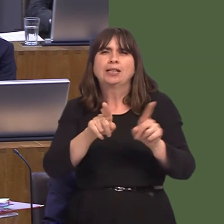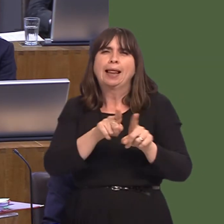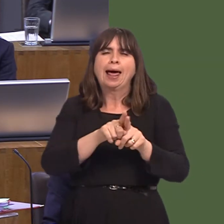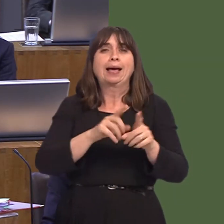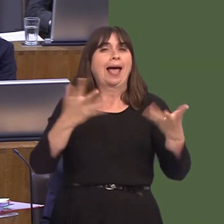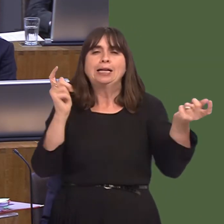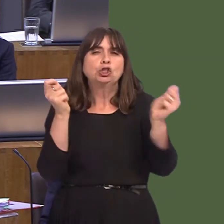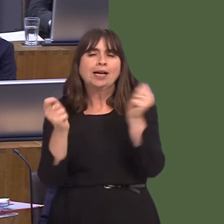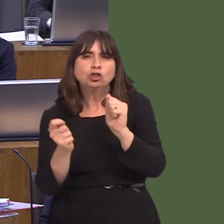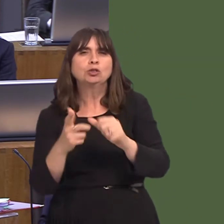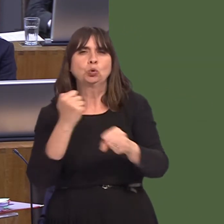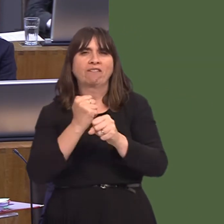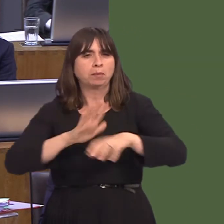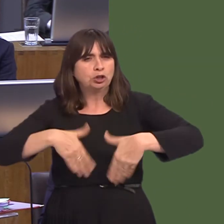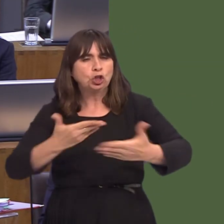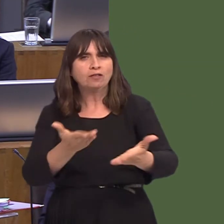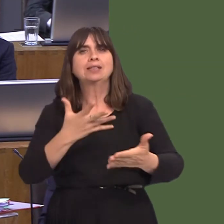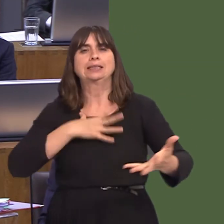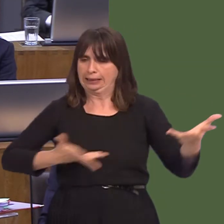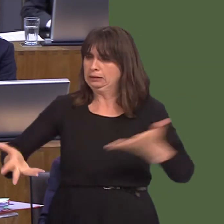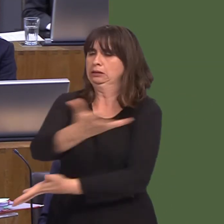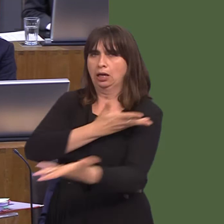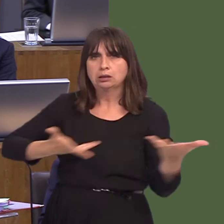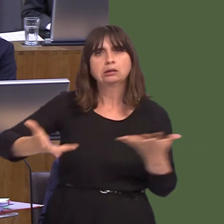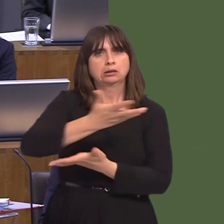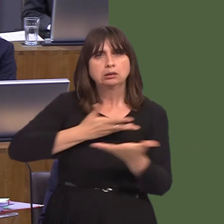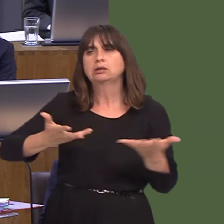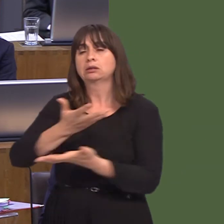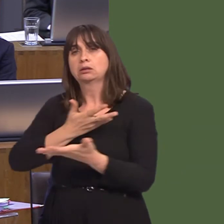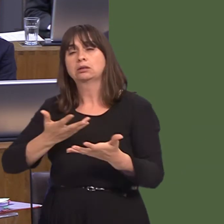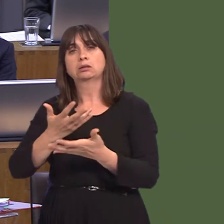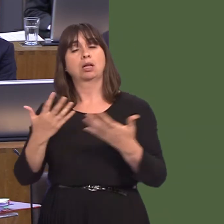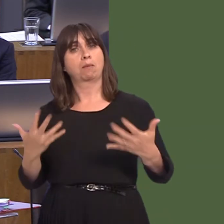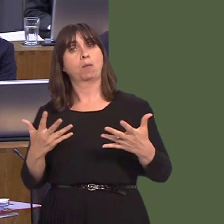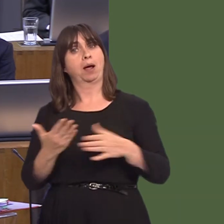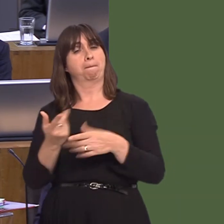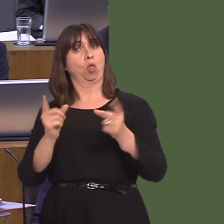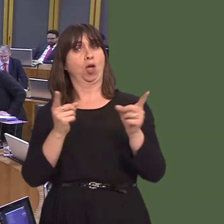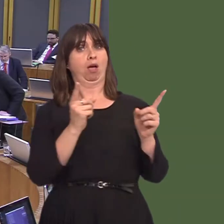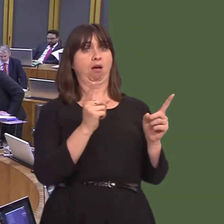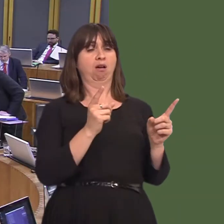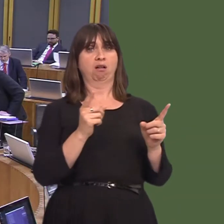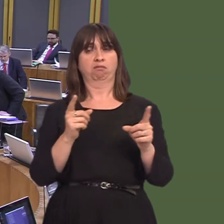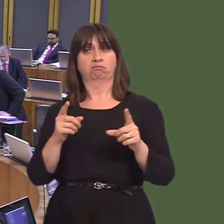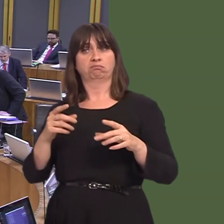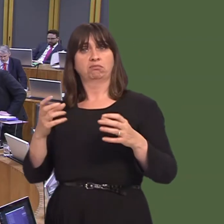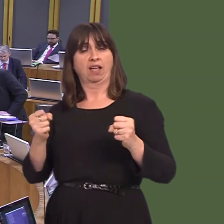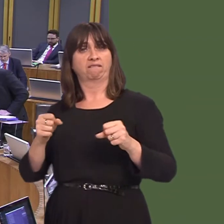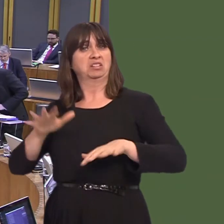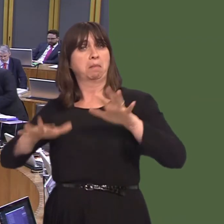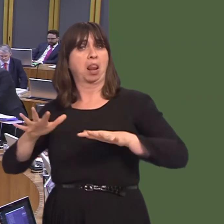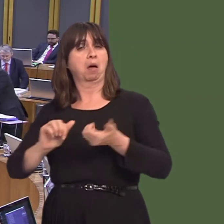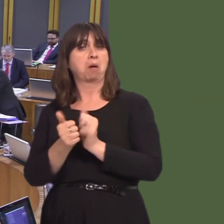changes are discussed. Locally, public sector employers are committed to similar social partnership